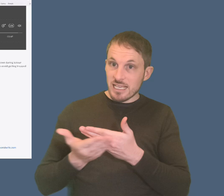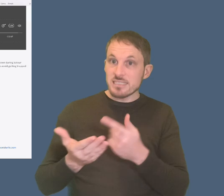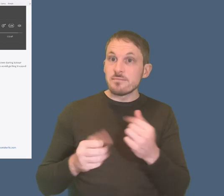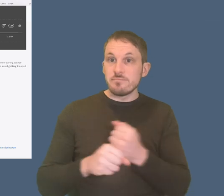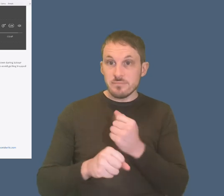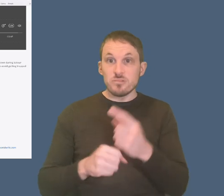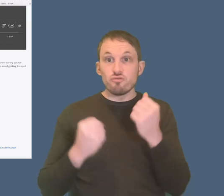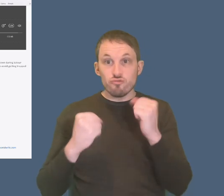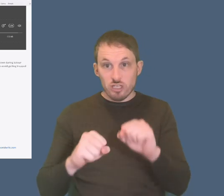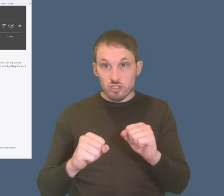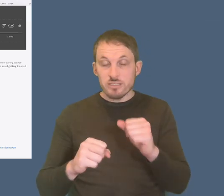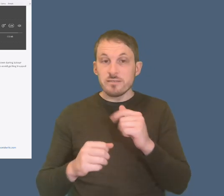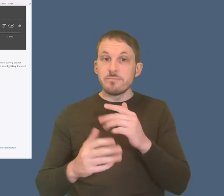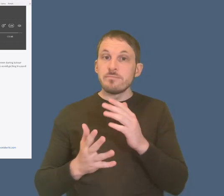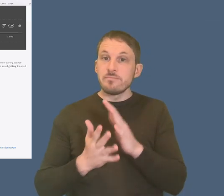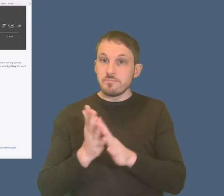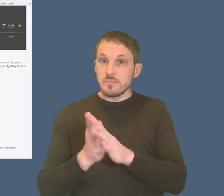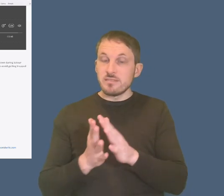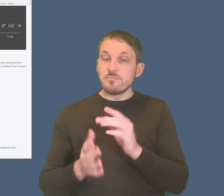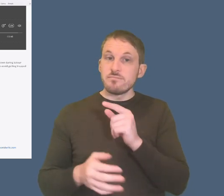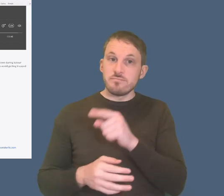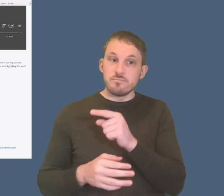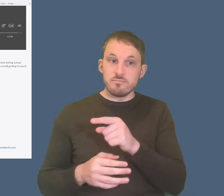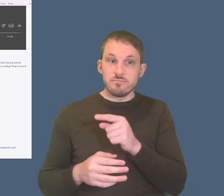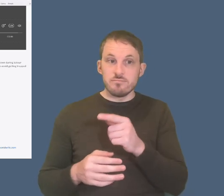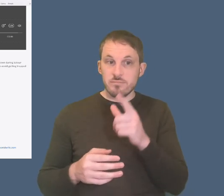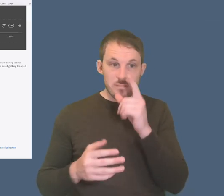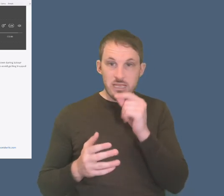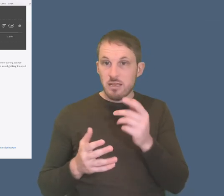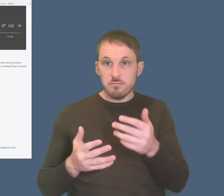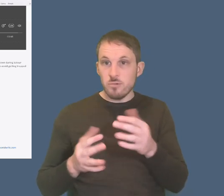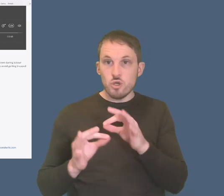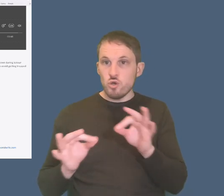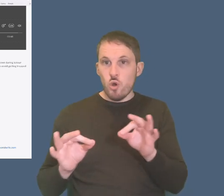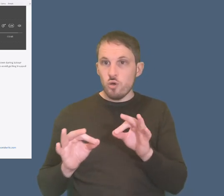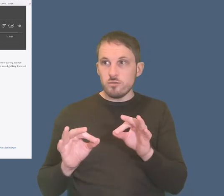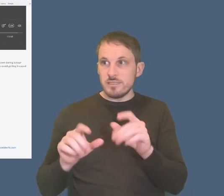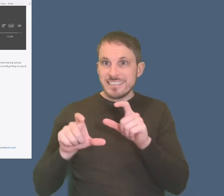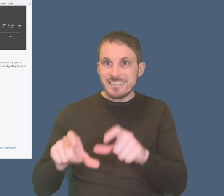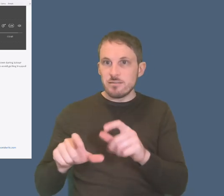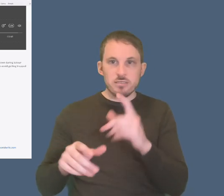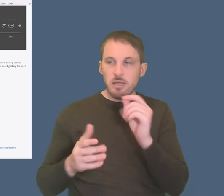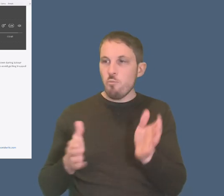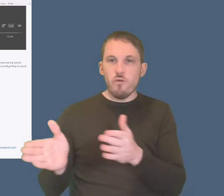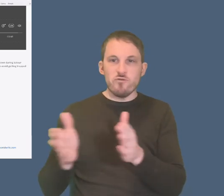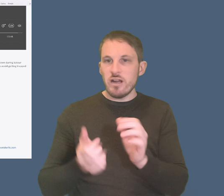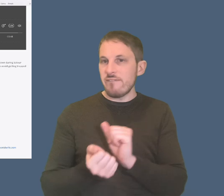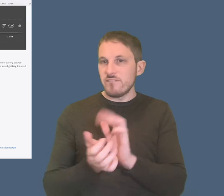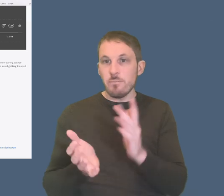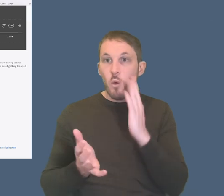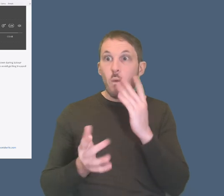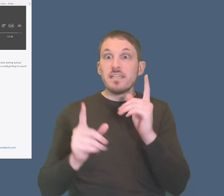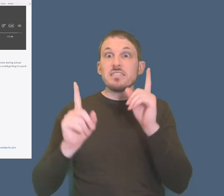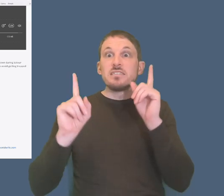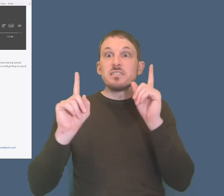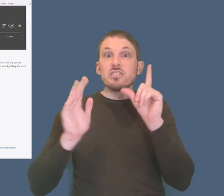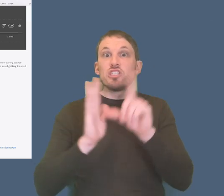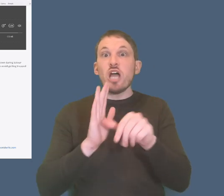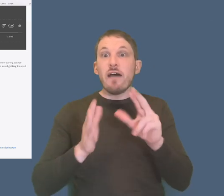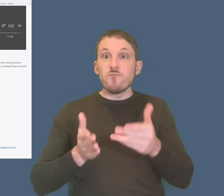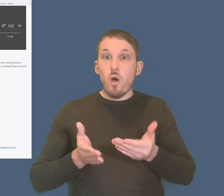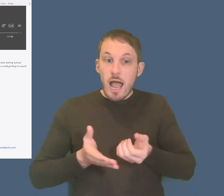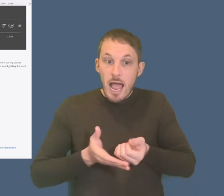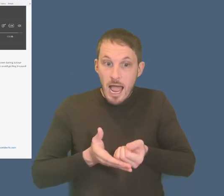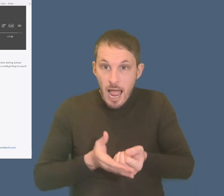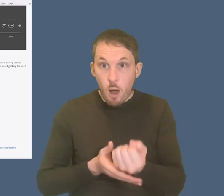involve her being unhindered during labor, so moving around, doing whatever she felt like. And then when it was time for her body to push her baby